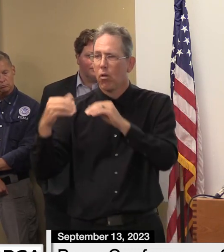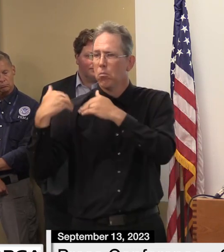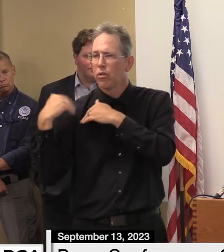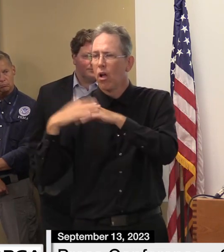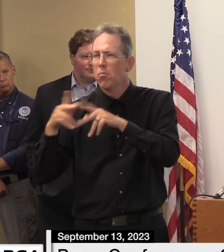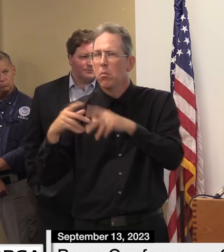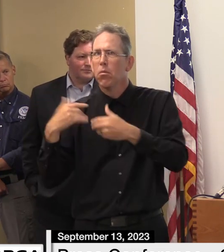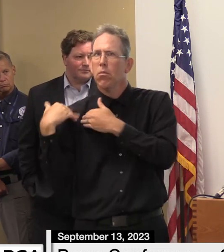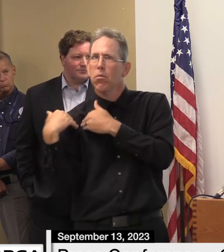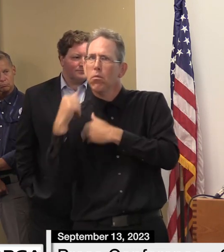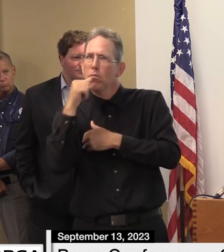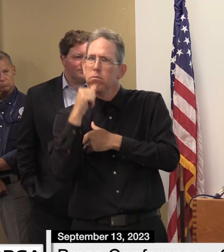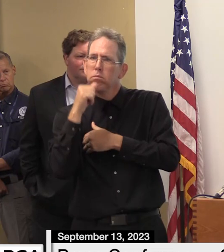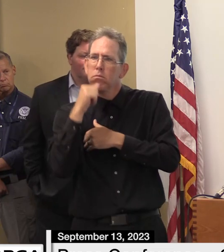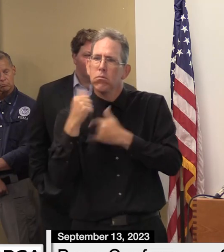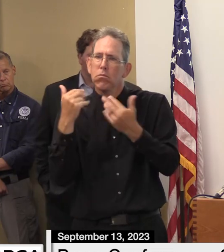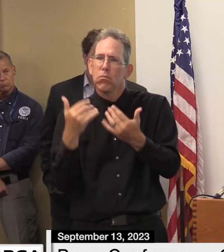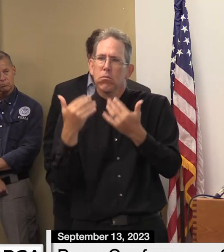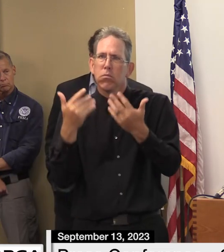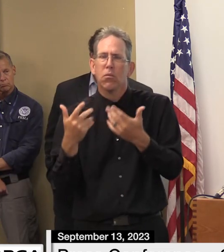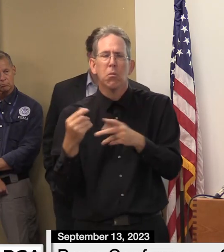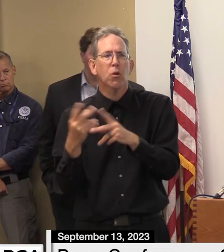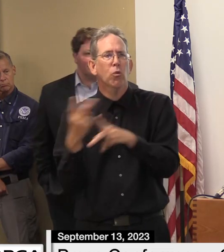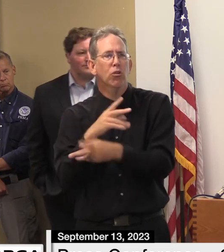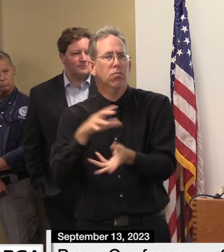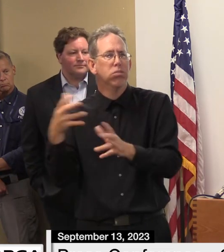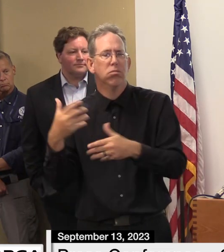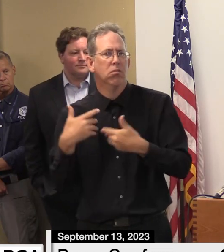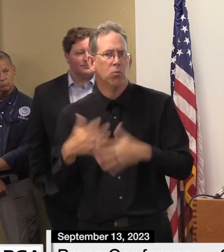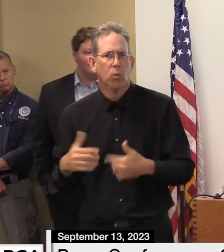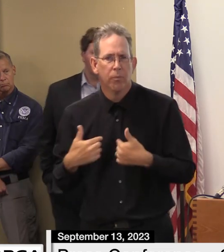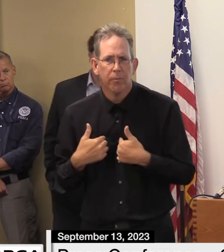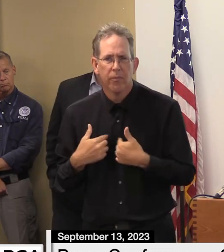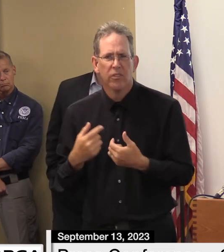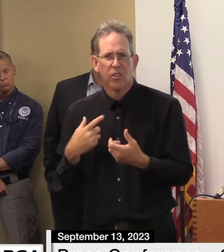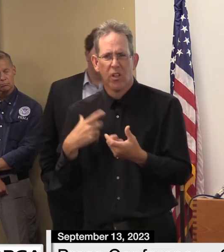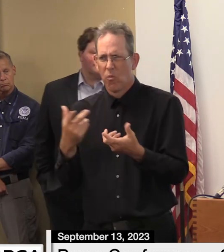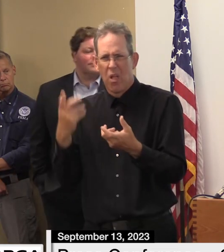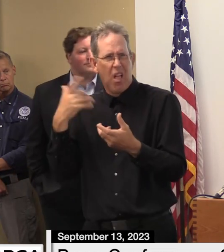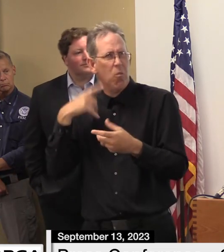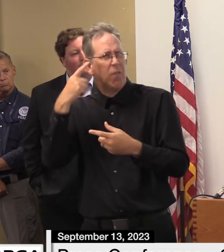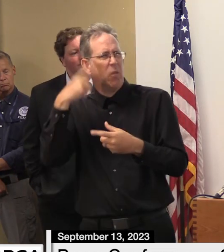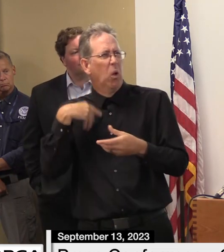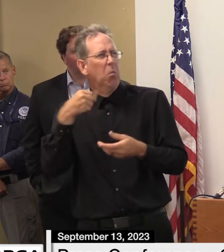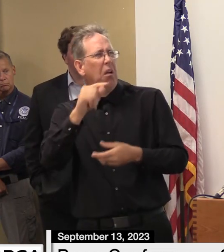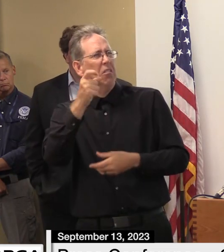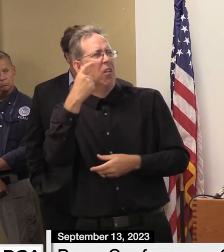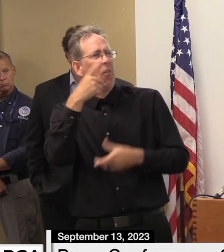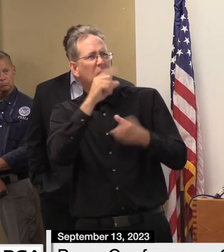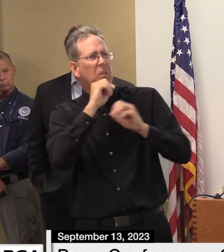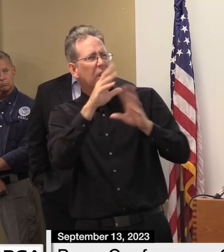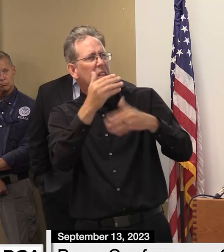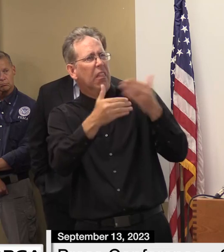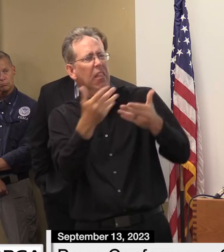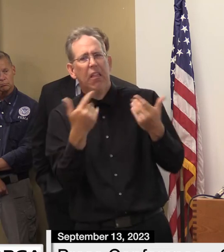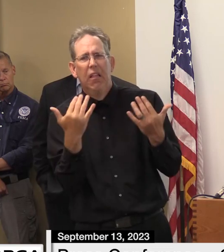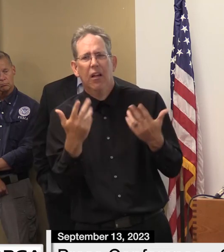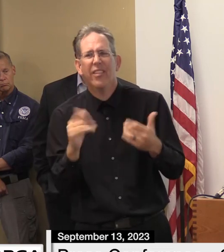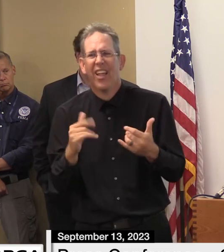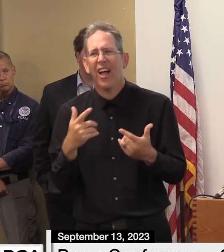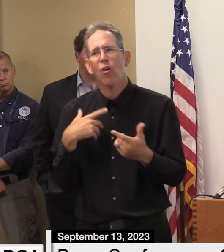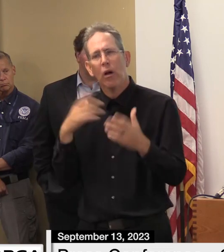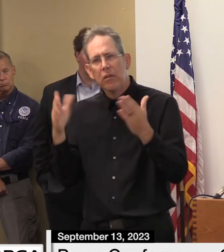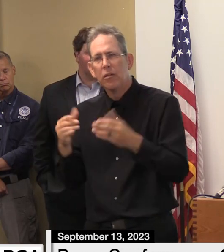lowest income earners who then end up having to pay more to access that housing, or we're unable to build as much housing as we